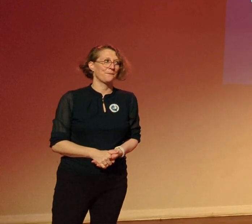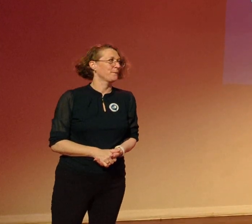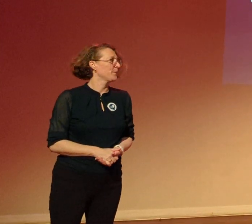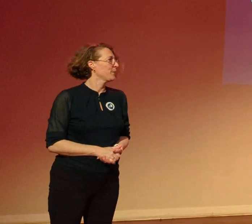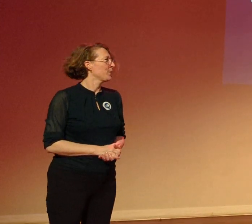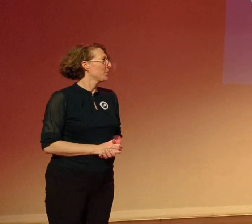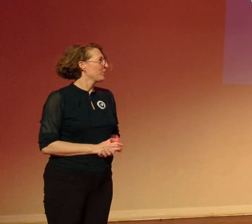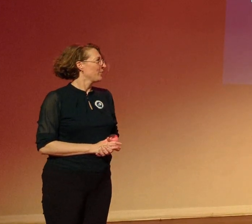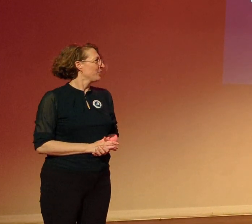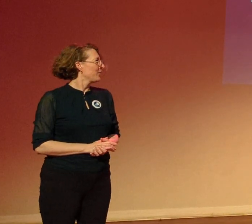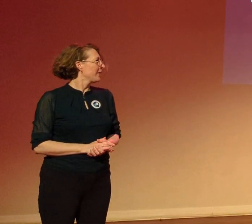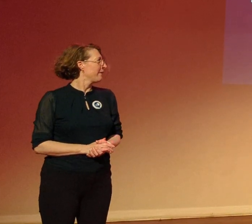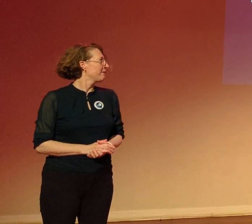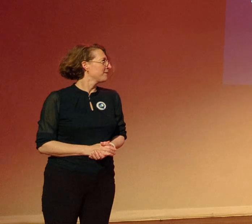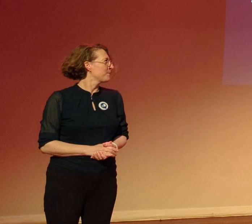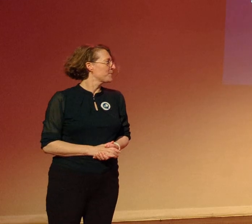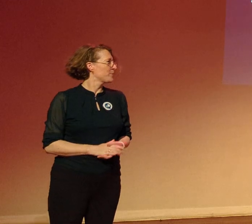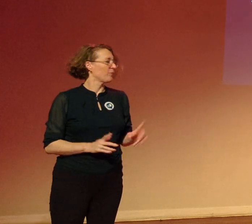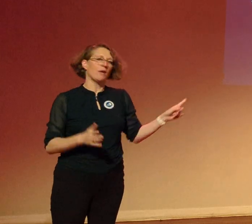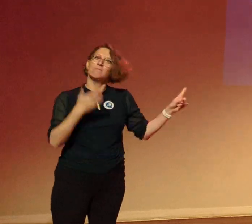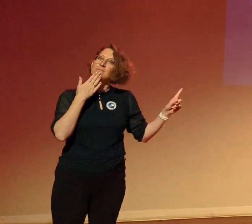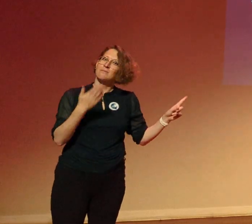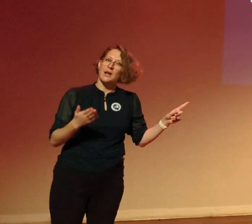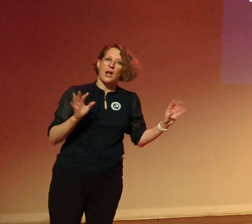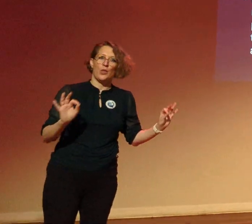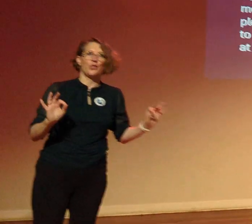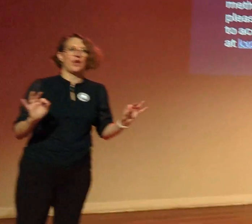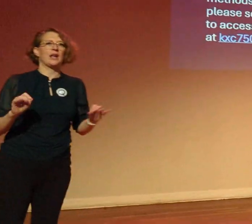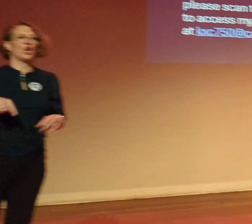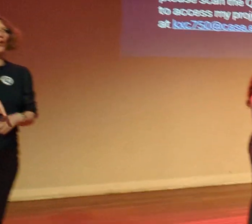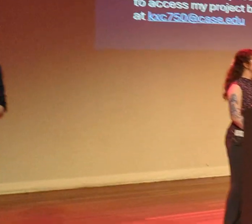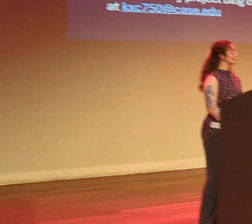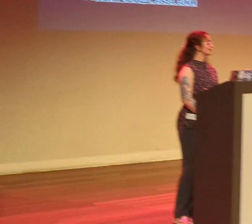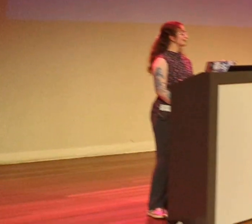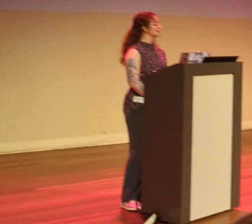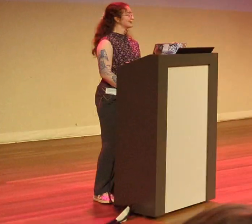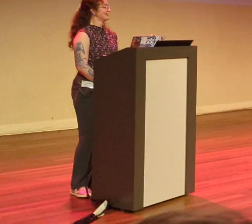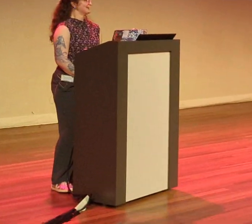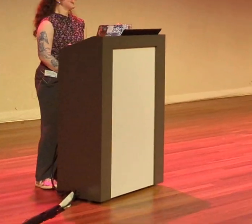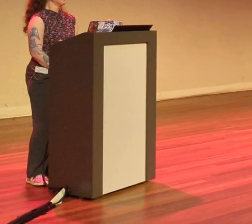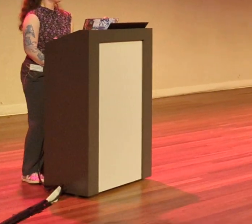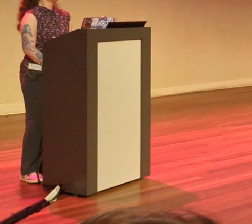Thank you very much. That was very nice talk. Now I understand why you have 4 PhD offers.